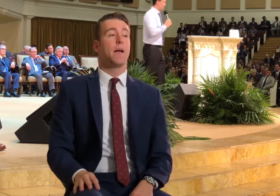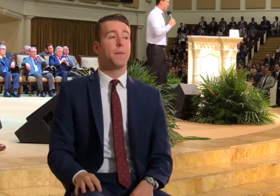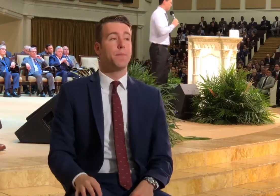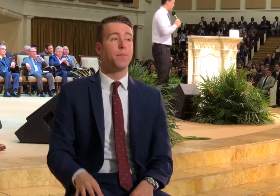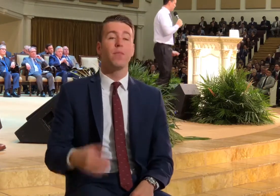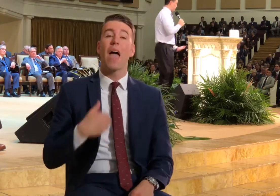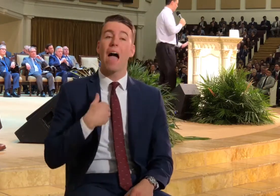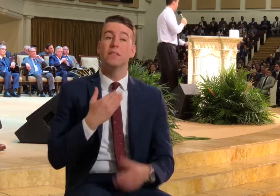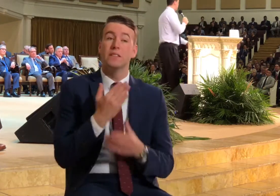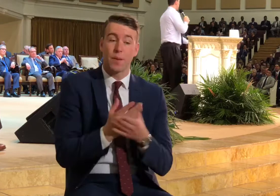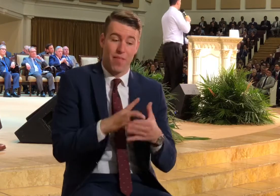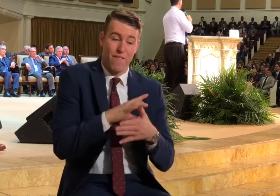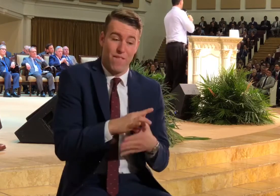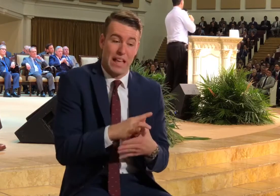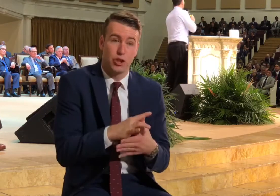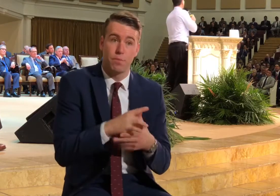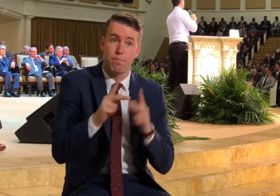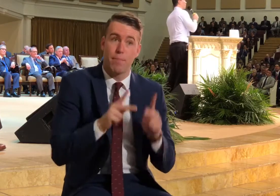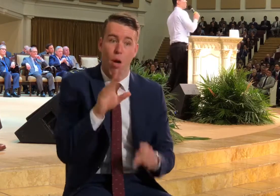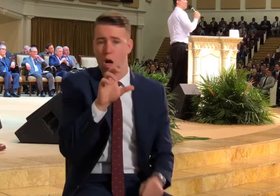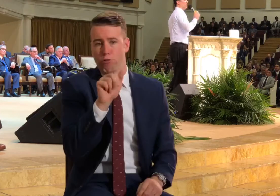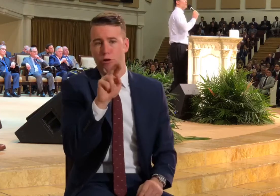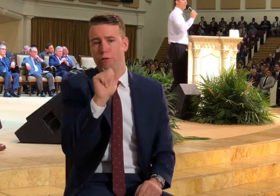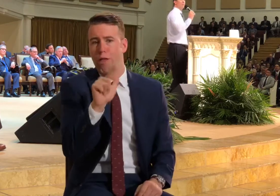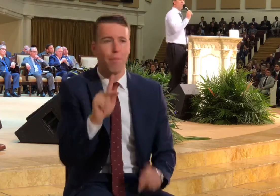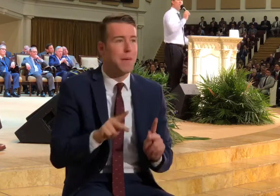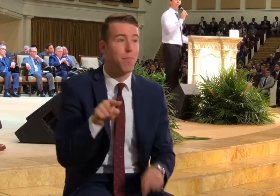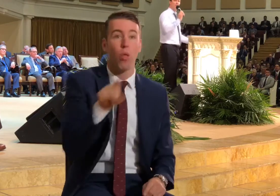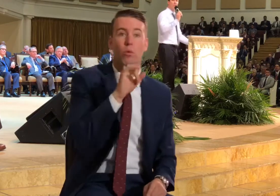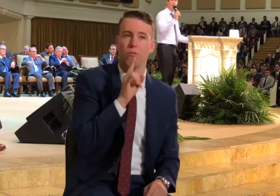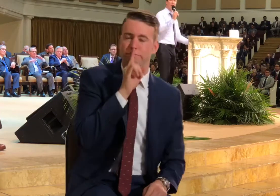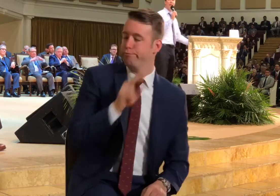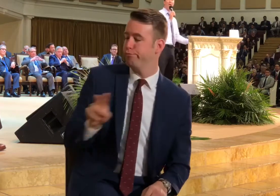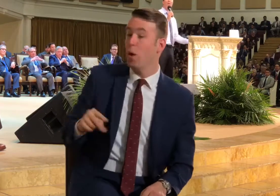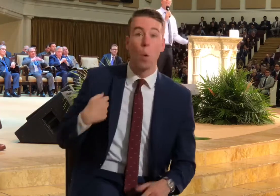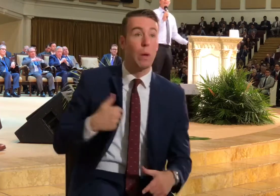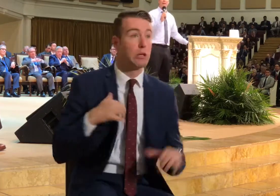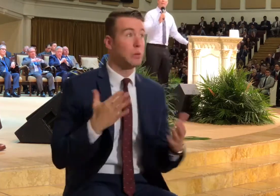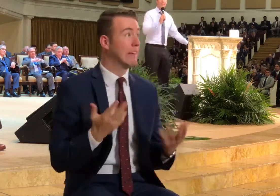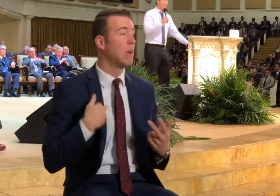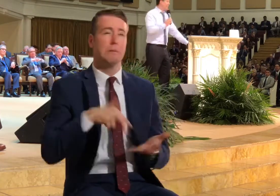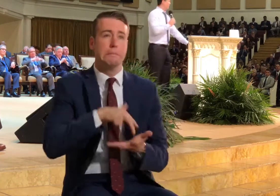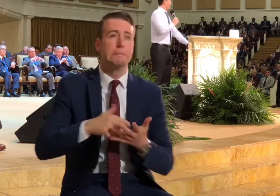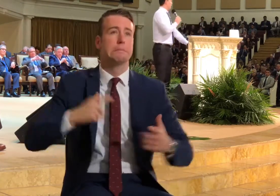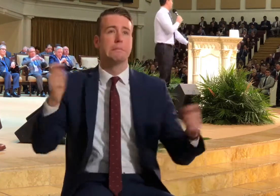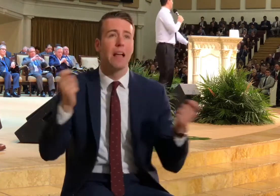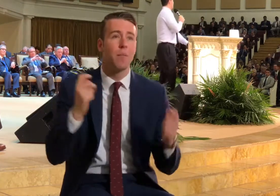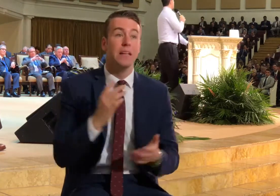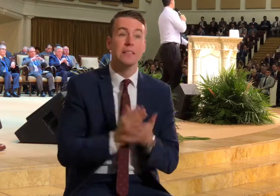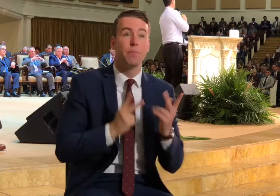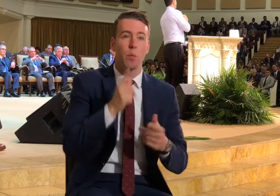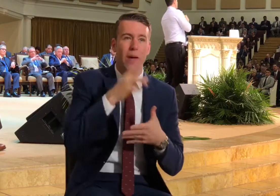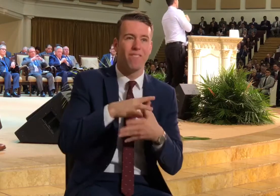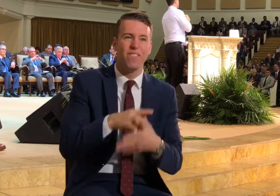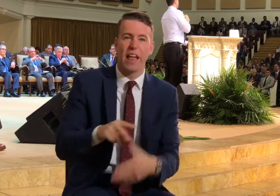There's some fleshly, carnal people that would look down on what we're doing in this building right now. And they'll look down their nose at you and say, oh,